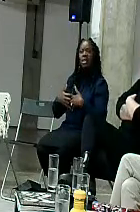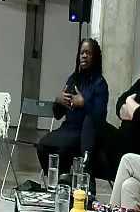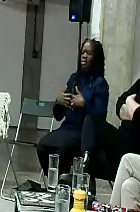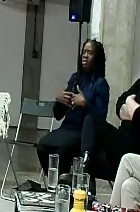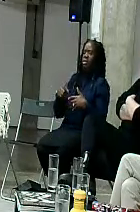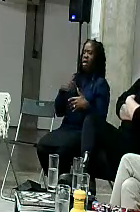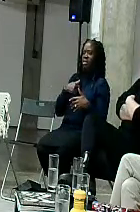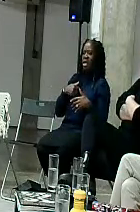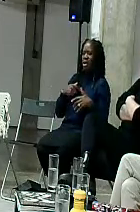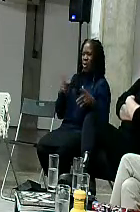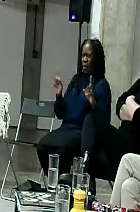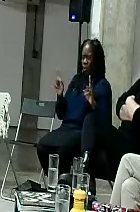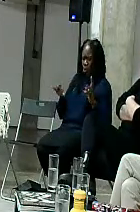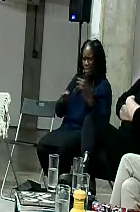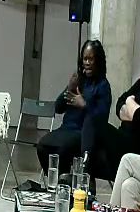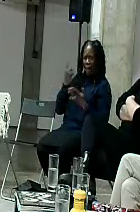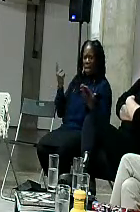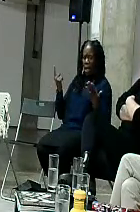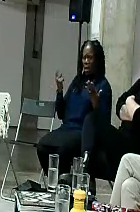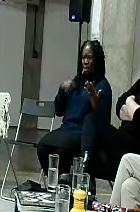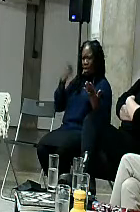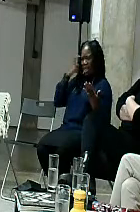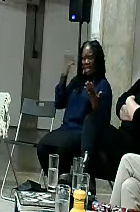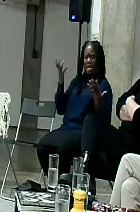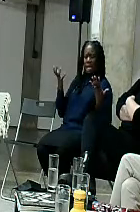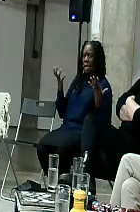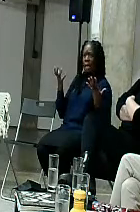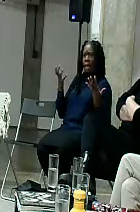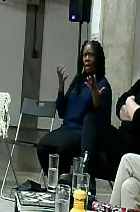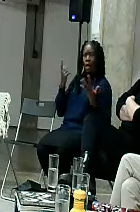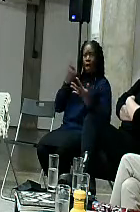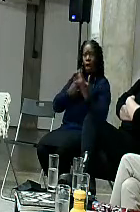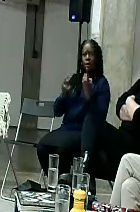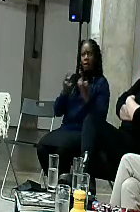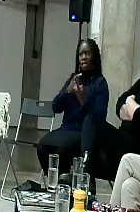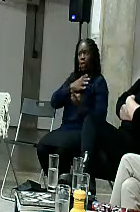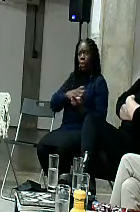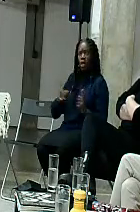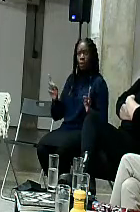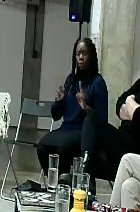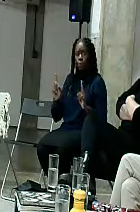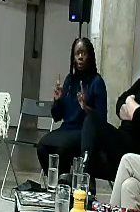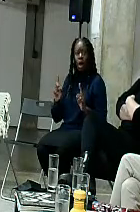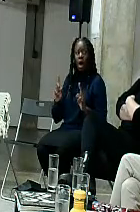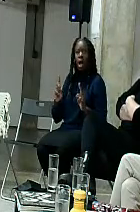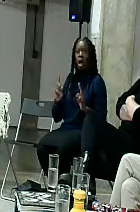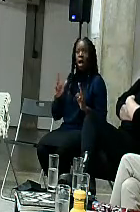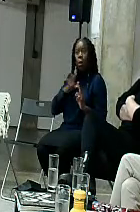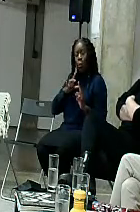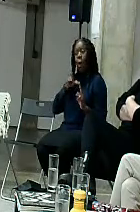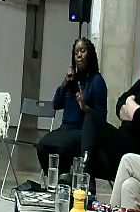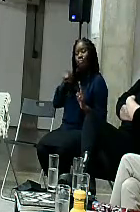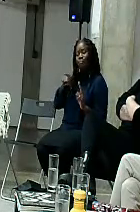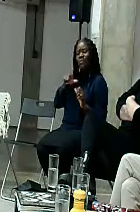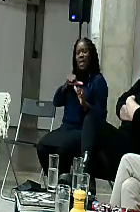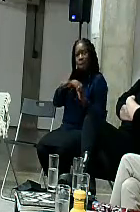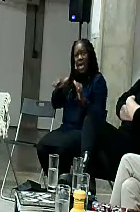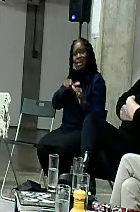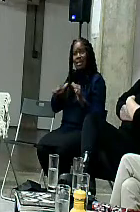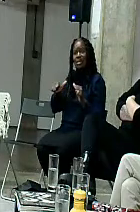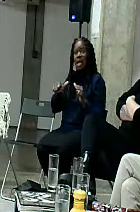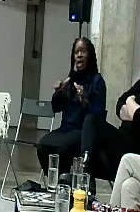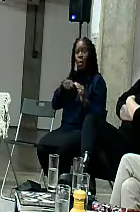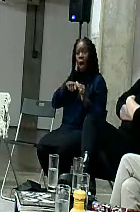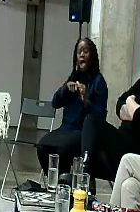what's happened? You don't think. All you want is to get him better, get him out.